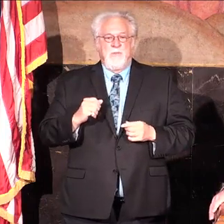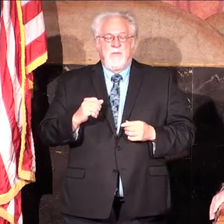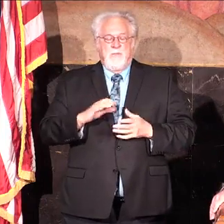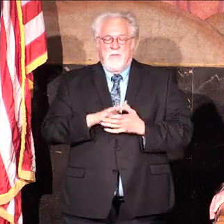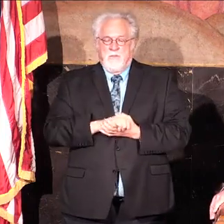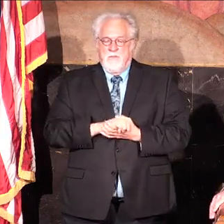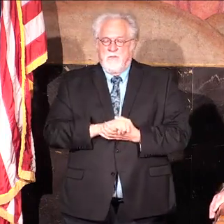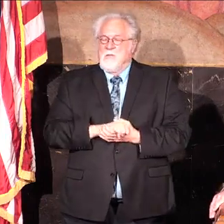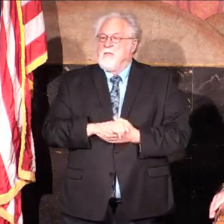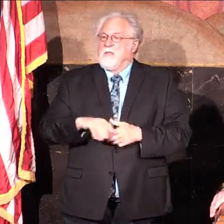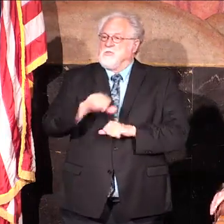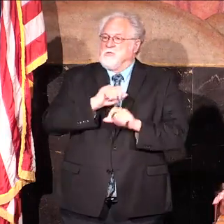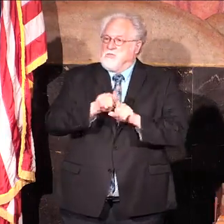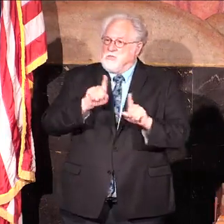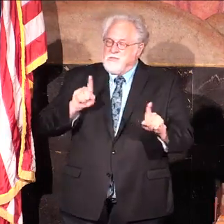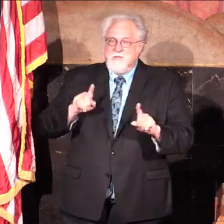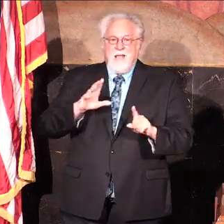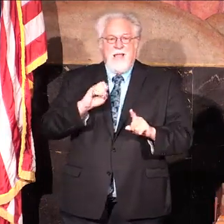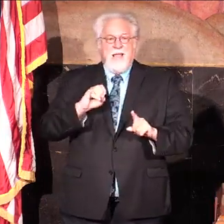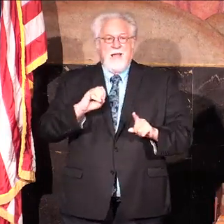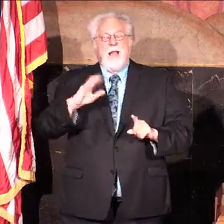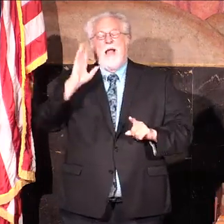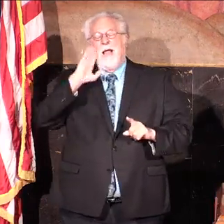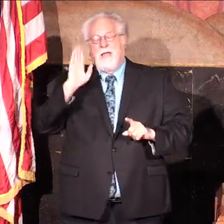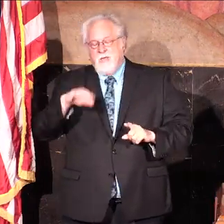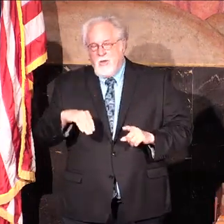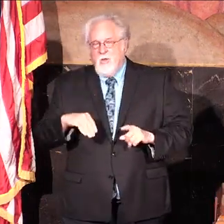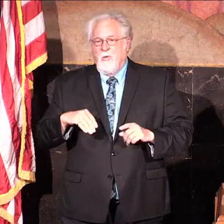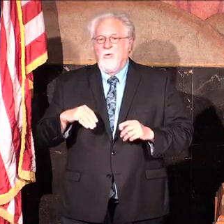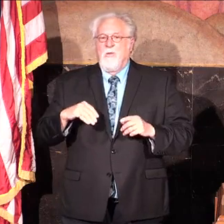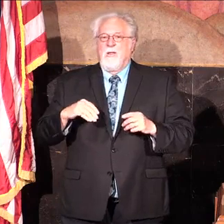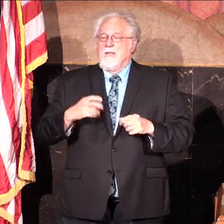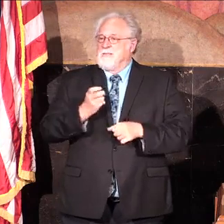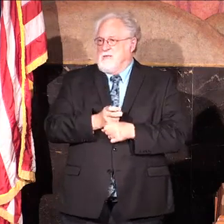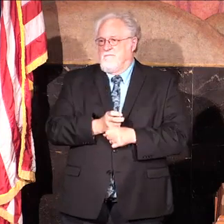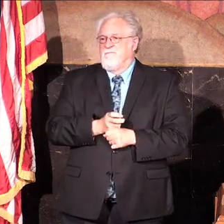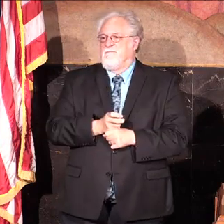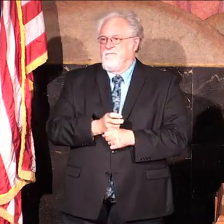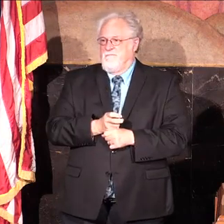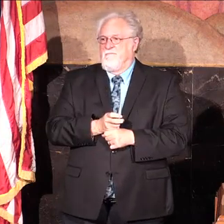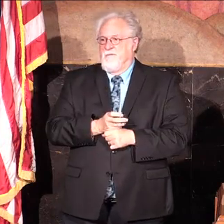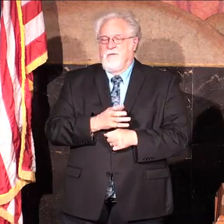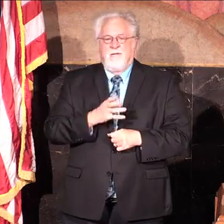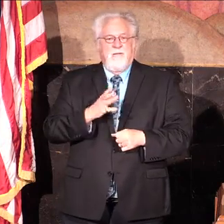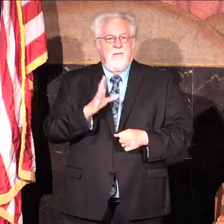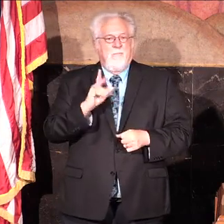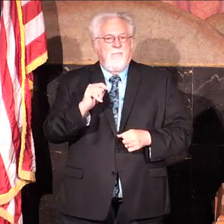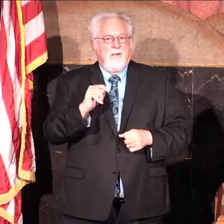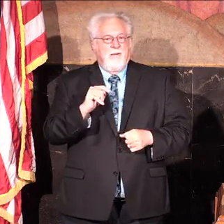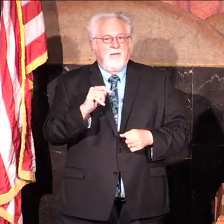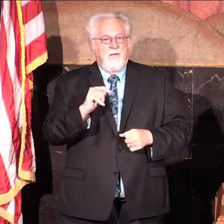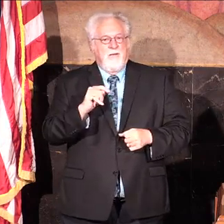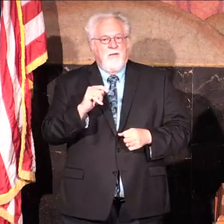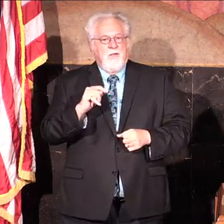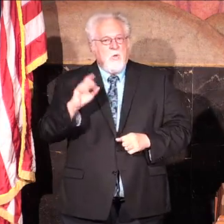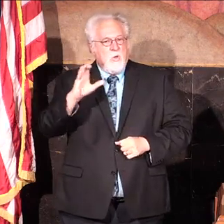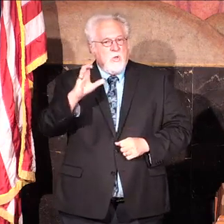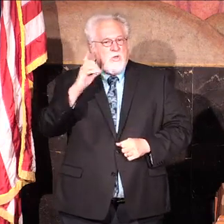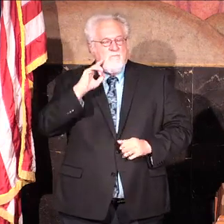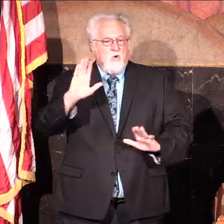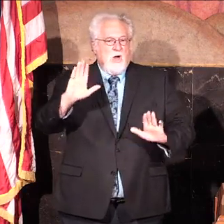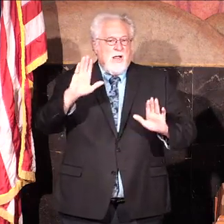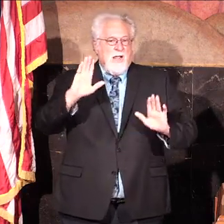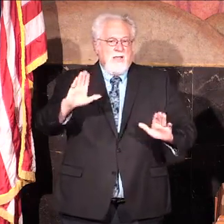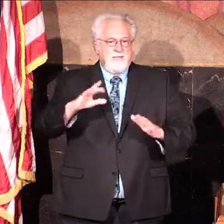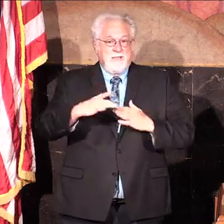engaging in social distancing. And look, I know this is tough and so forth, but we're looking for excellent leadership